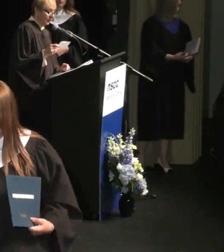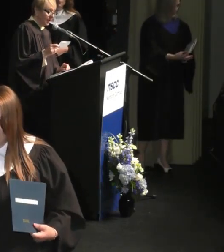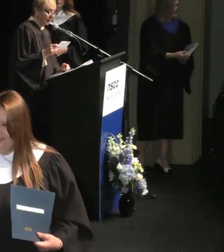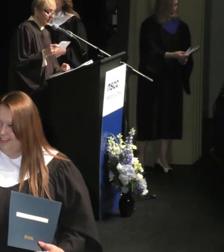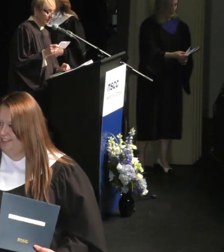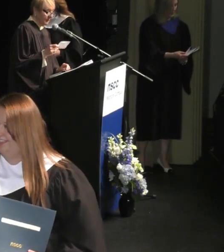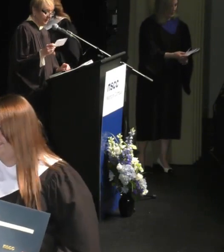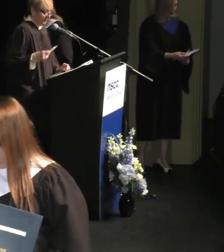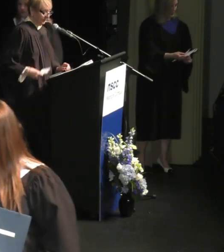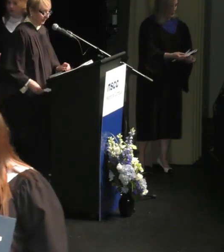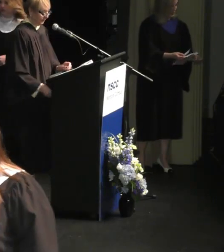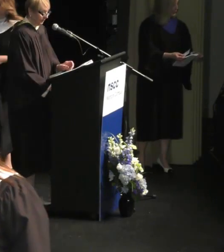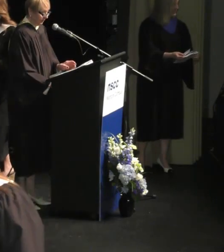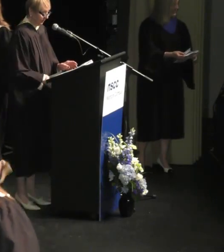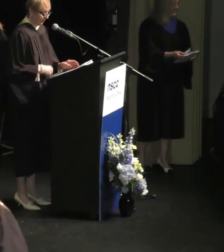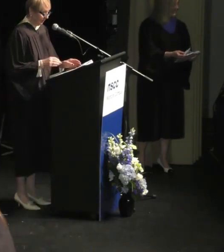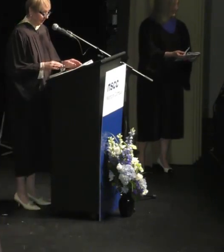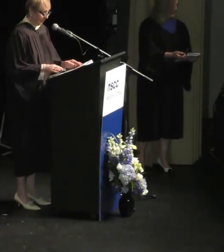Jennifer Thompson.